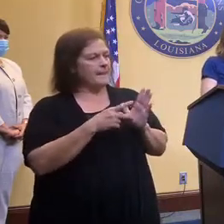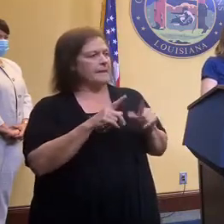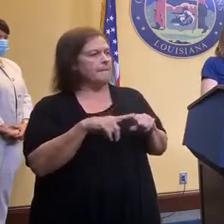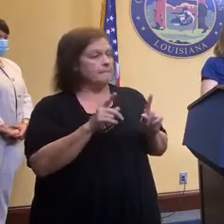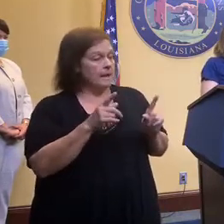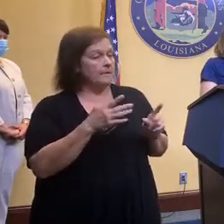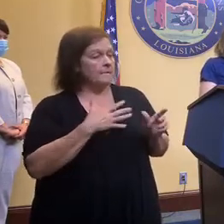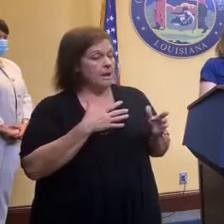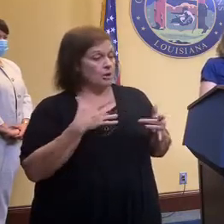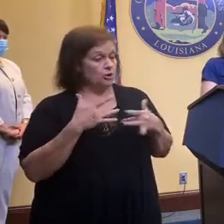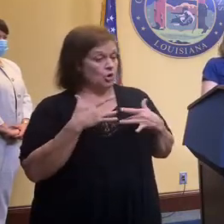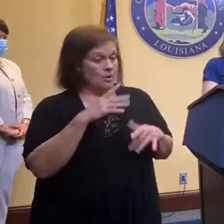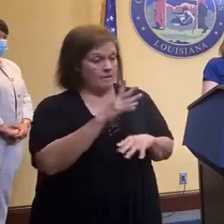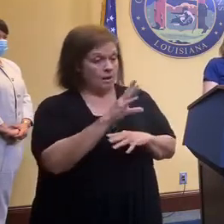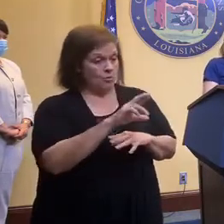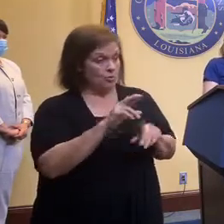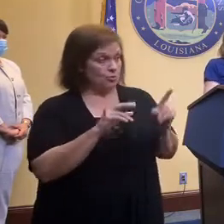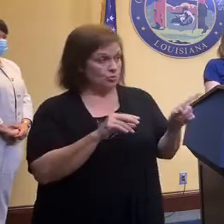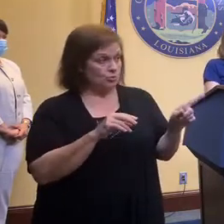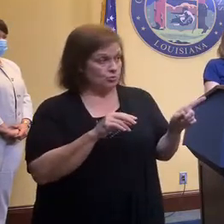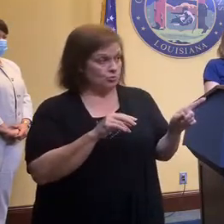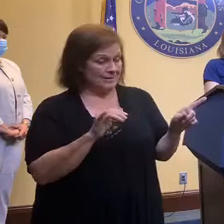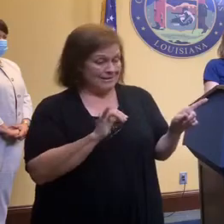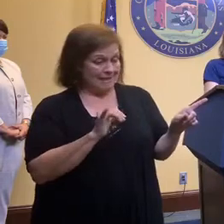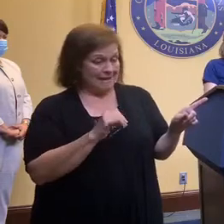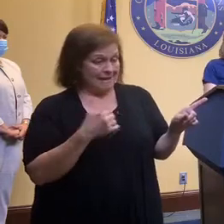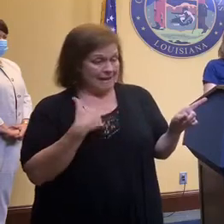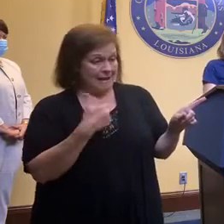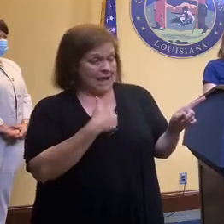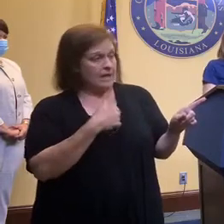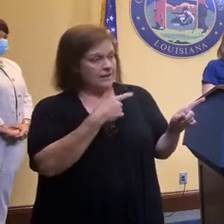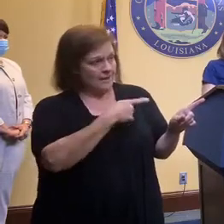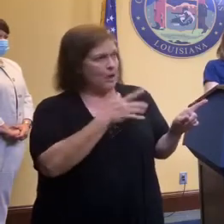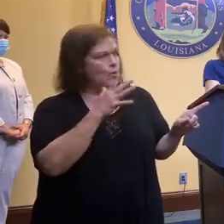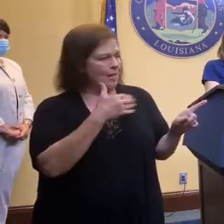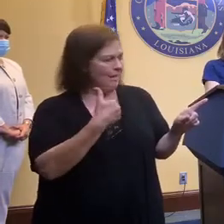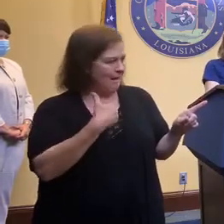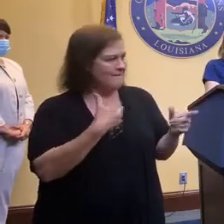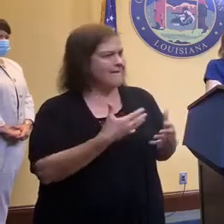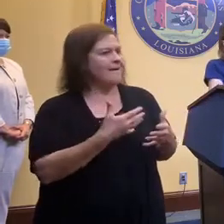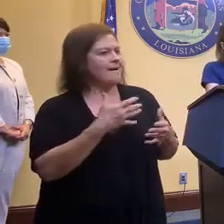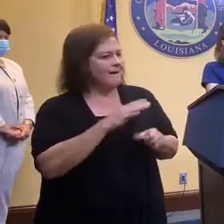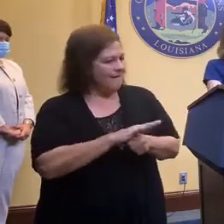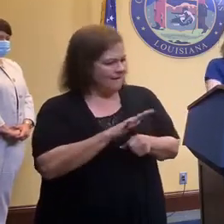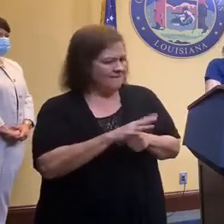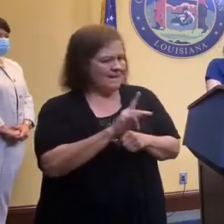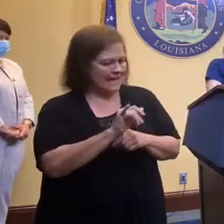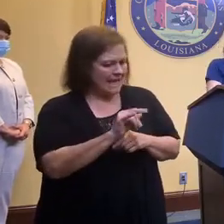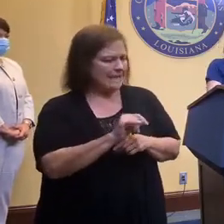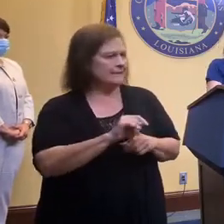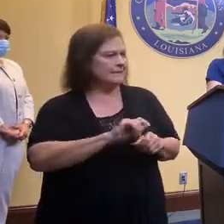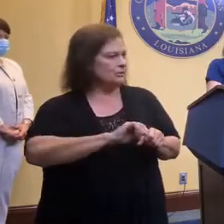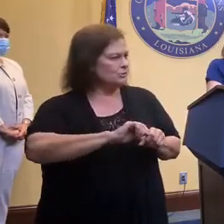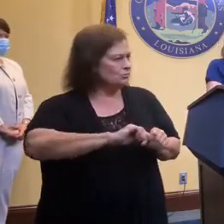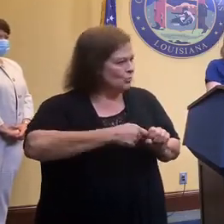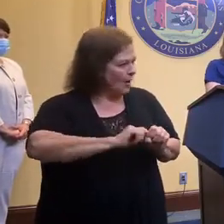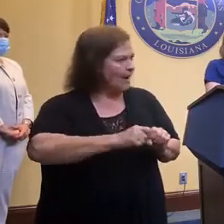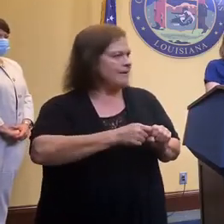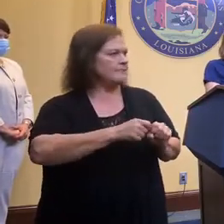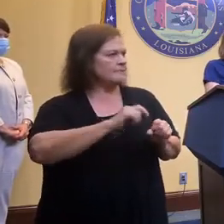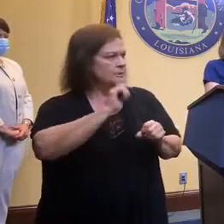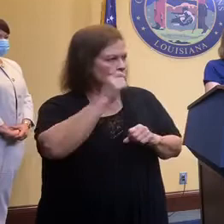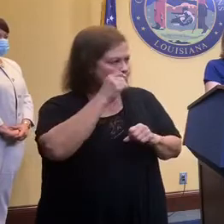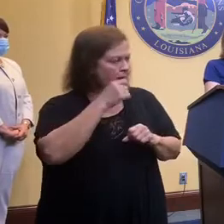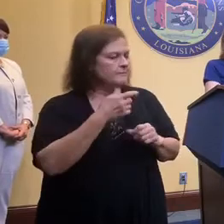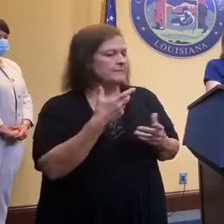My concern with Baton Rouge is that, like us, they will have plenty of kits, the swabs and the test tubes,